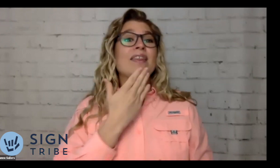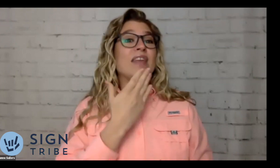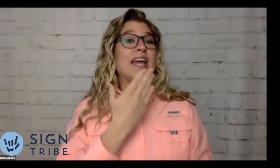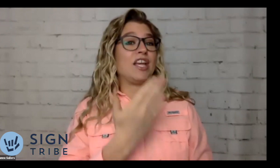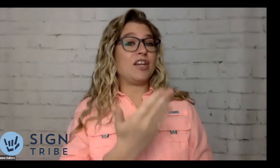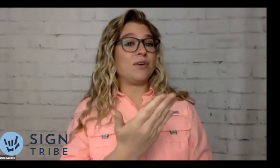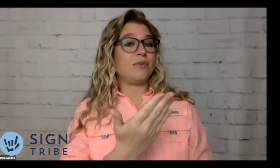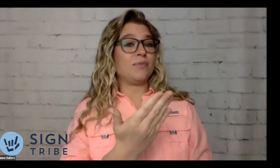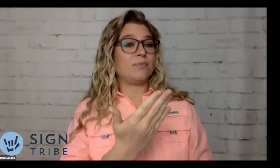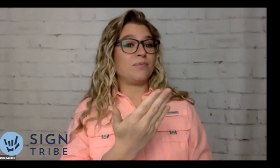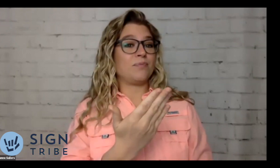Thank you.